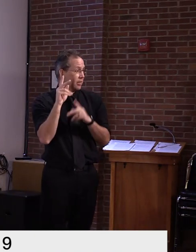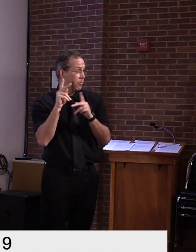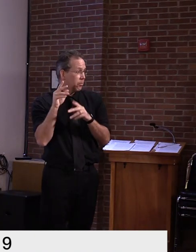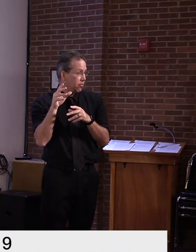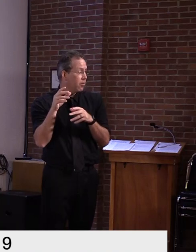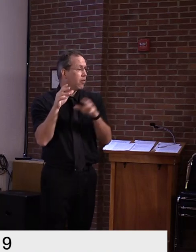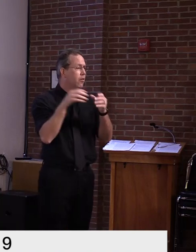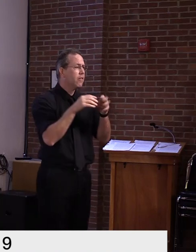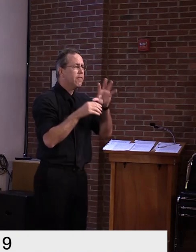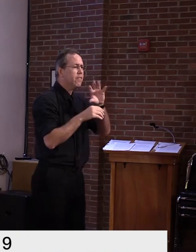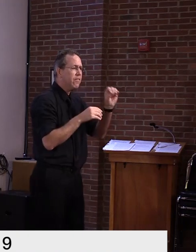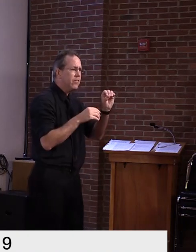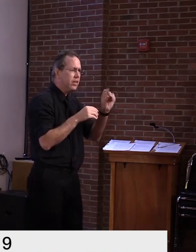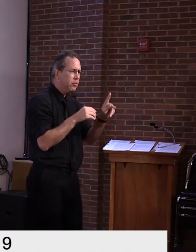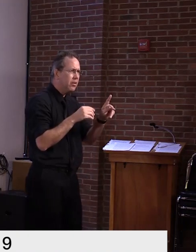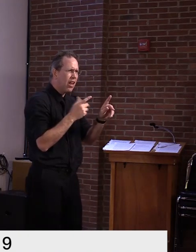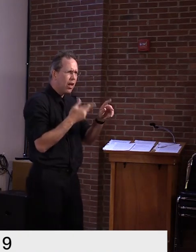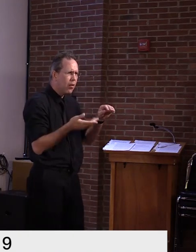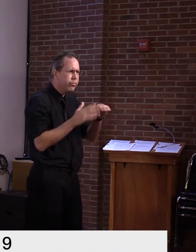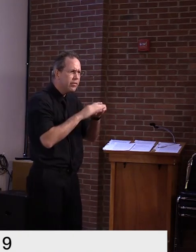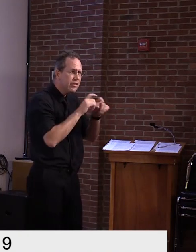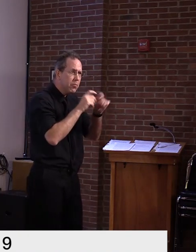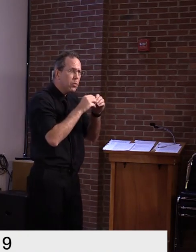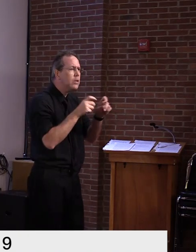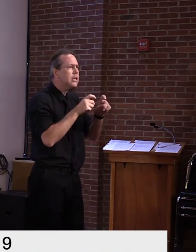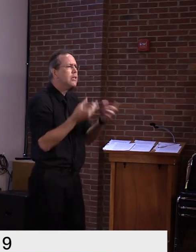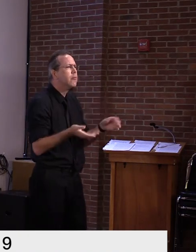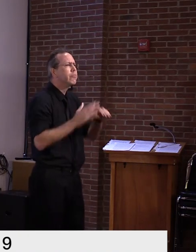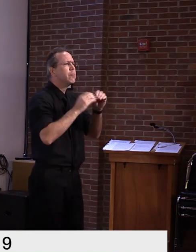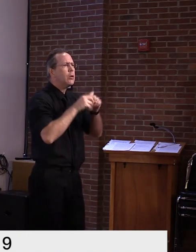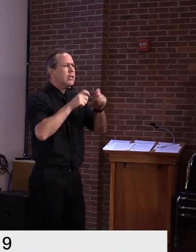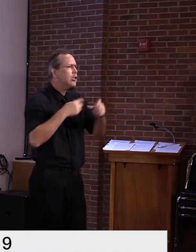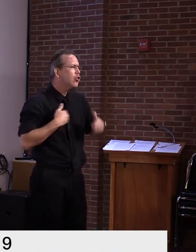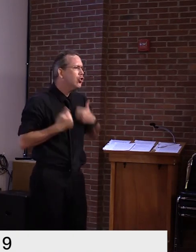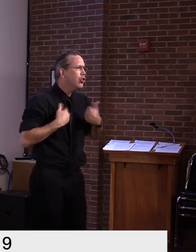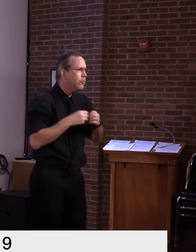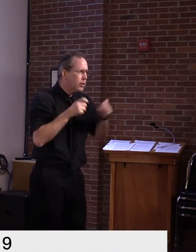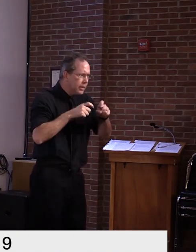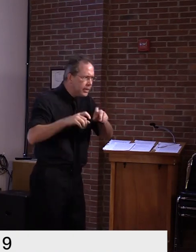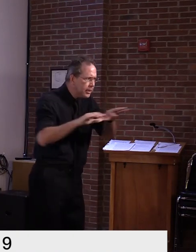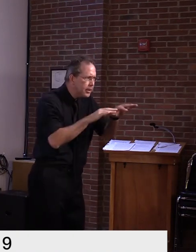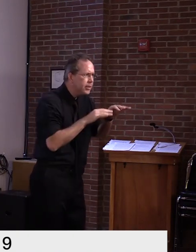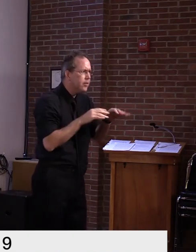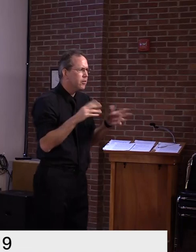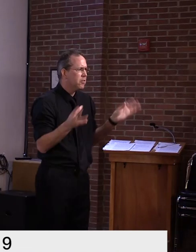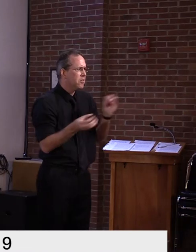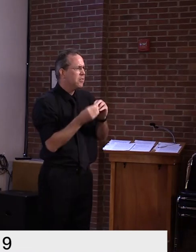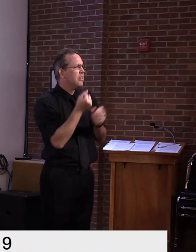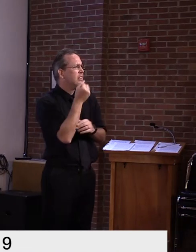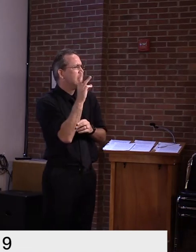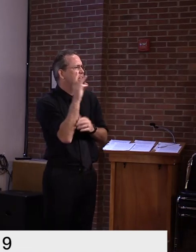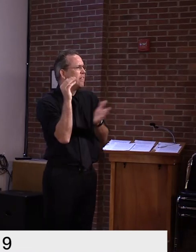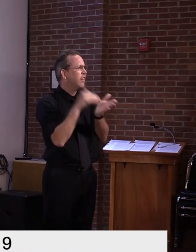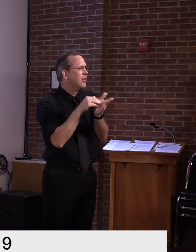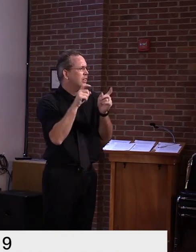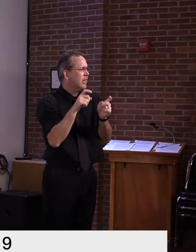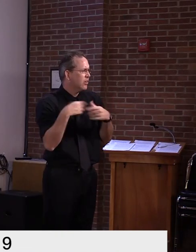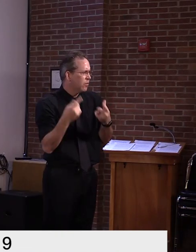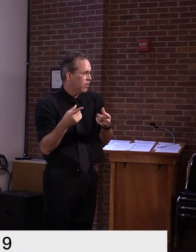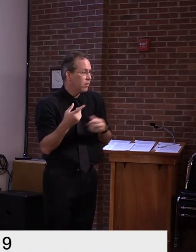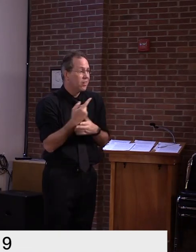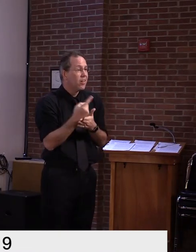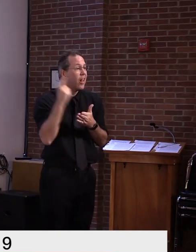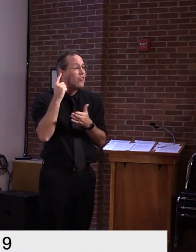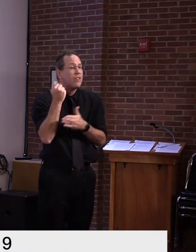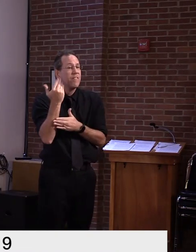did this week. We conducted over 16,000 tests. I think I mentioned last week that we had conducted over 15,000 tests, and that was the highest amount